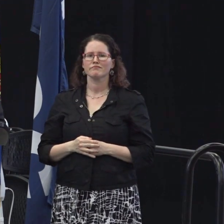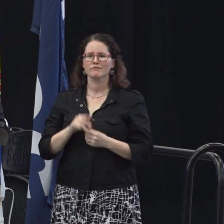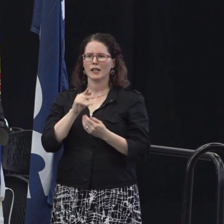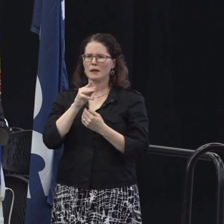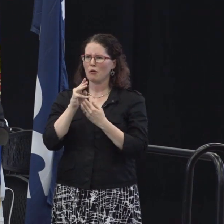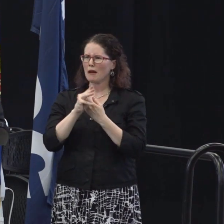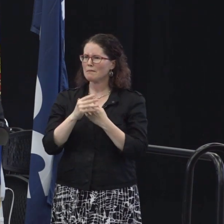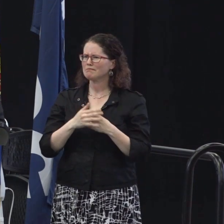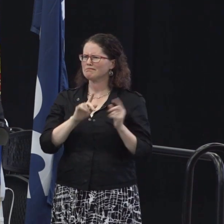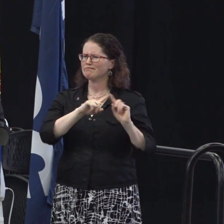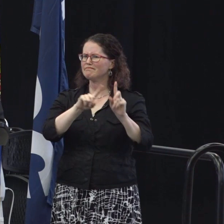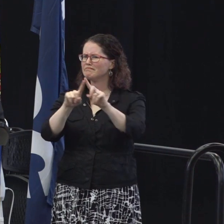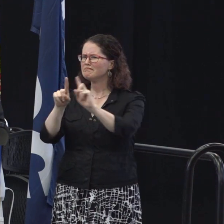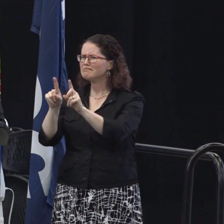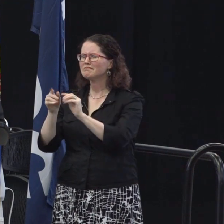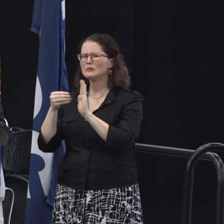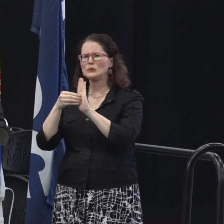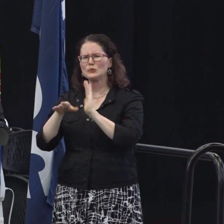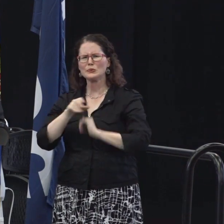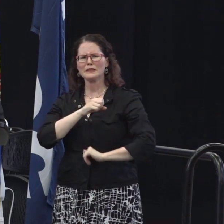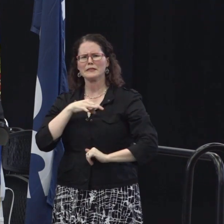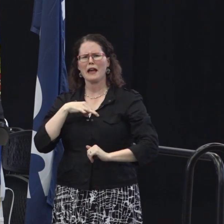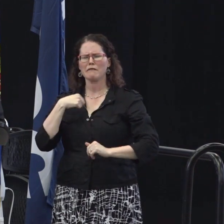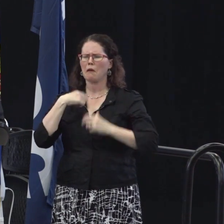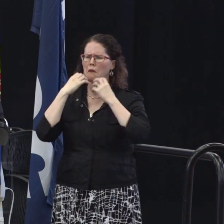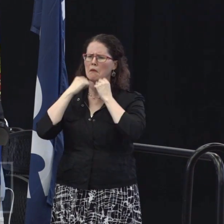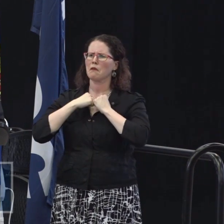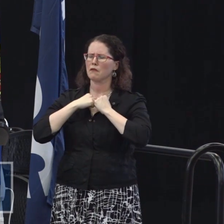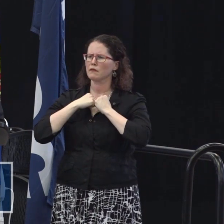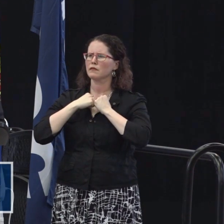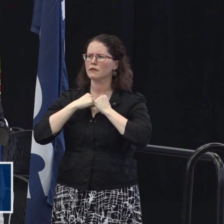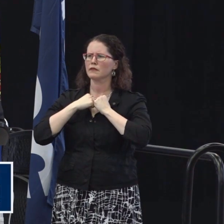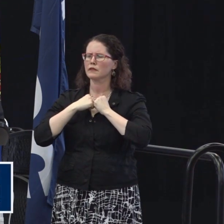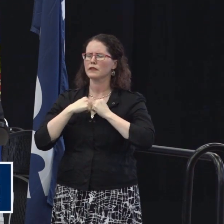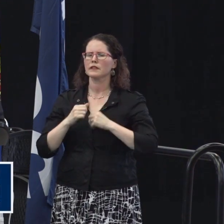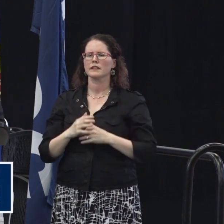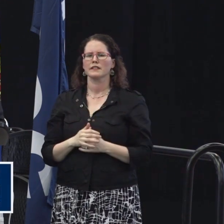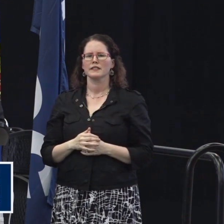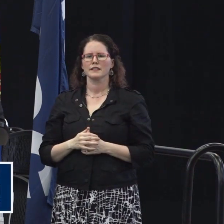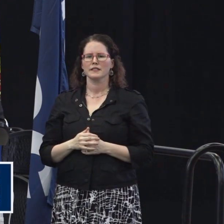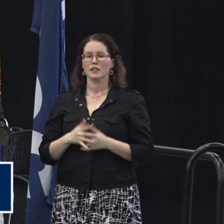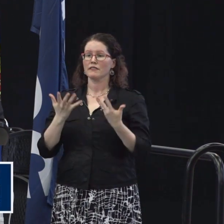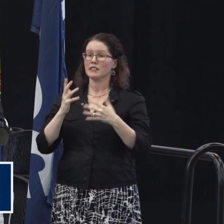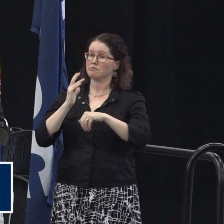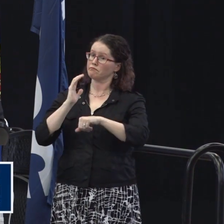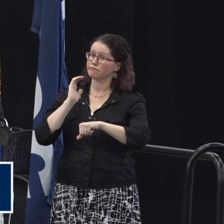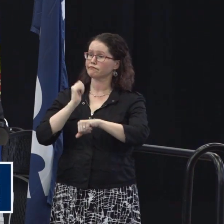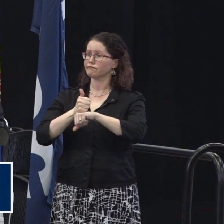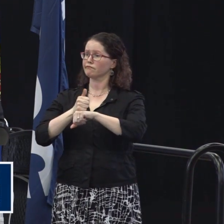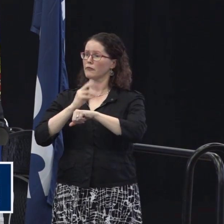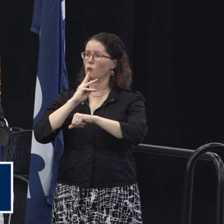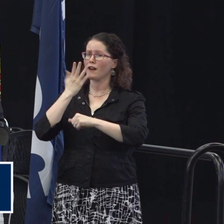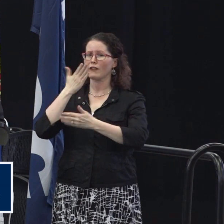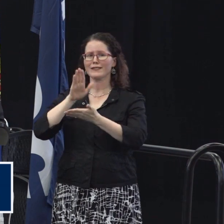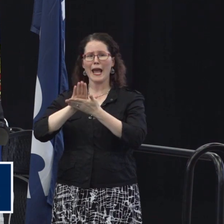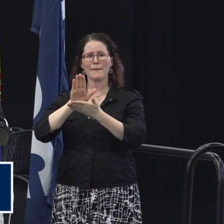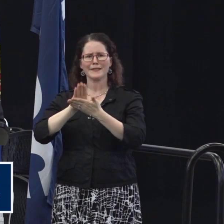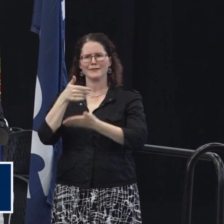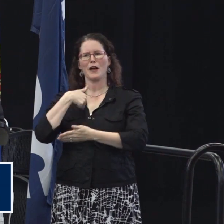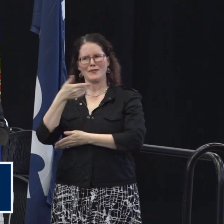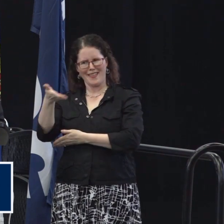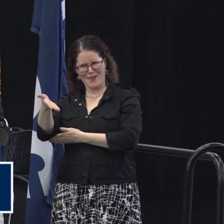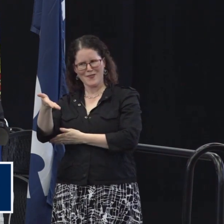have always been very special to me. I was at the first announcement, the ground turning. I